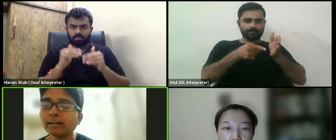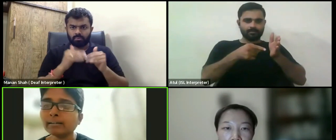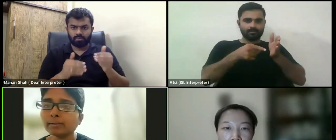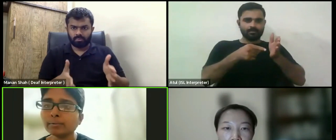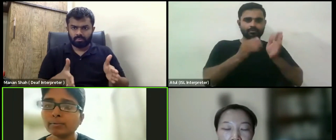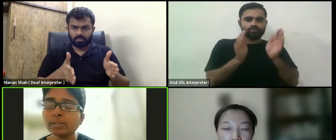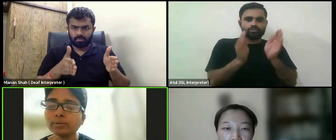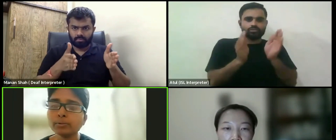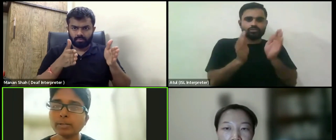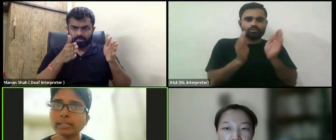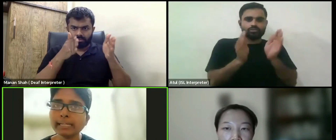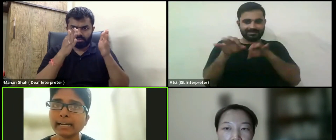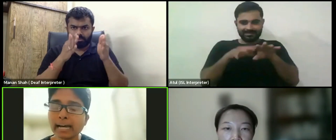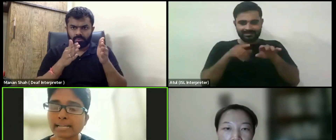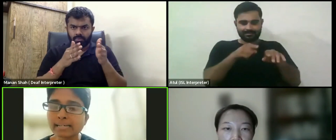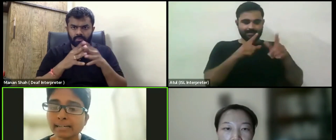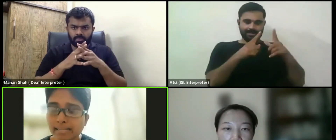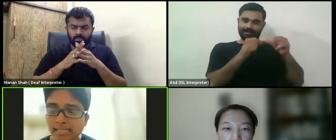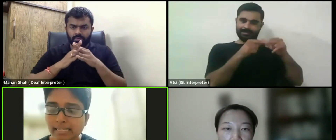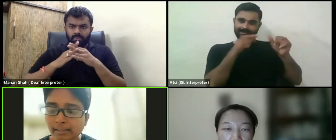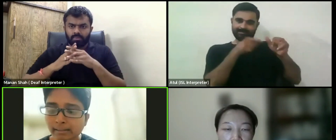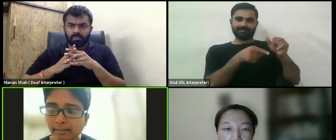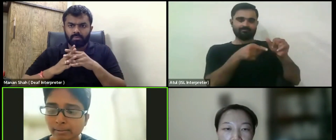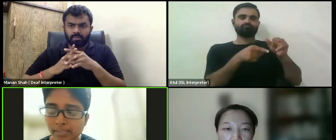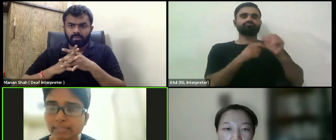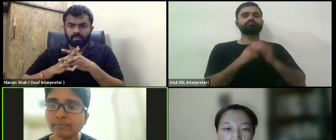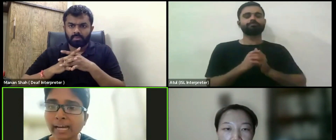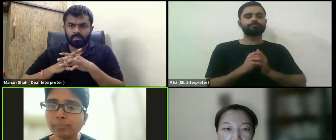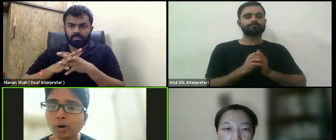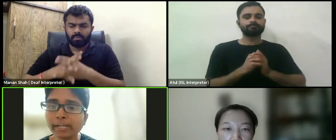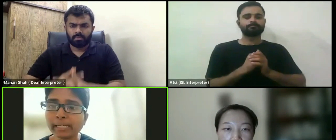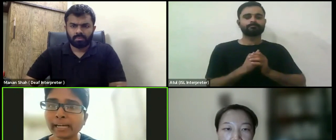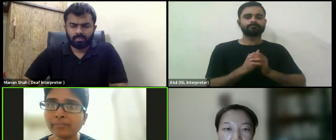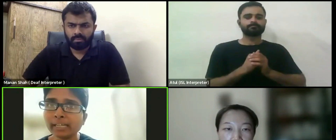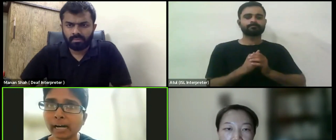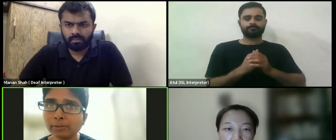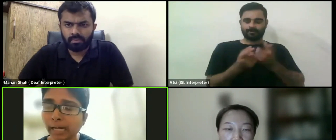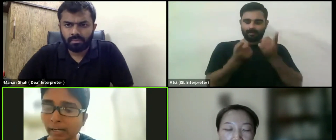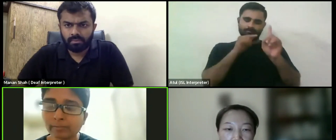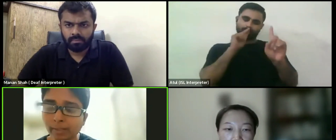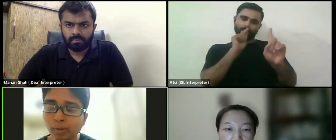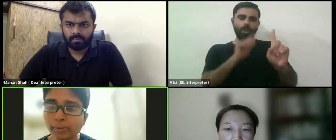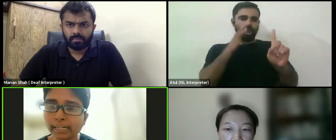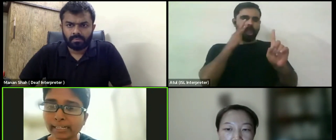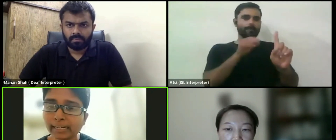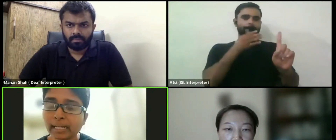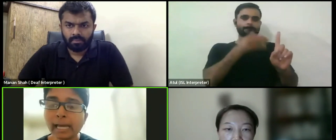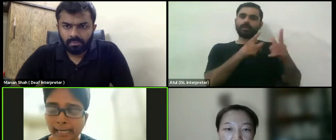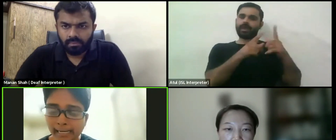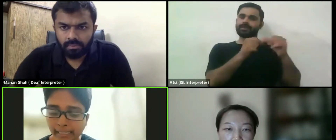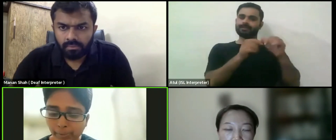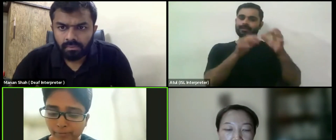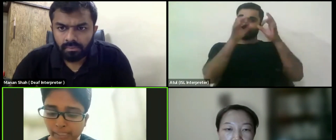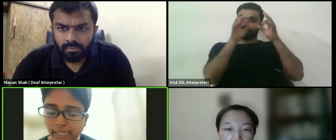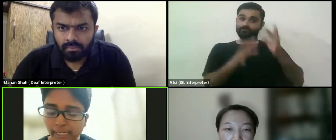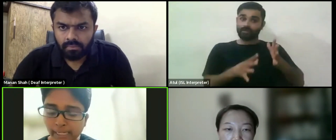data, data has the valid point, and we have to have appropriate data.